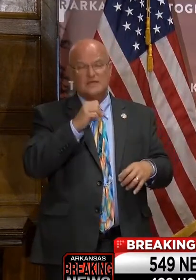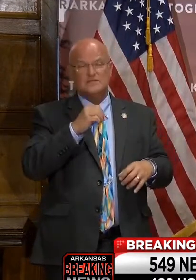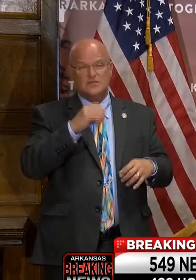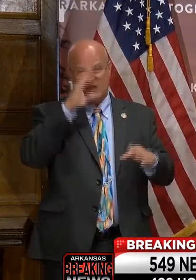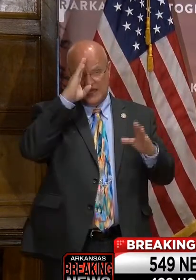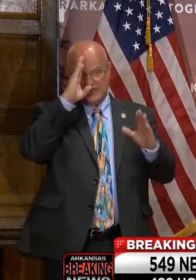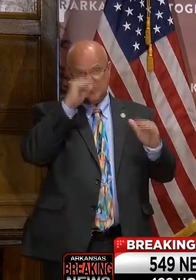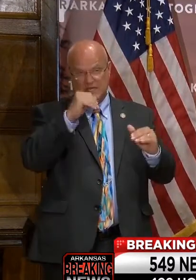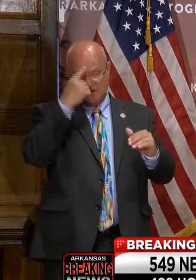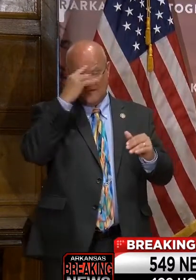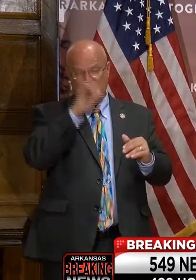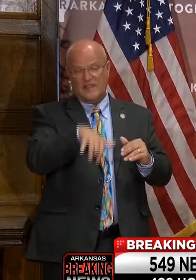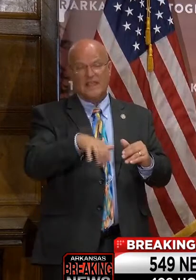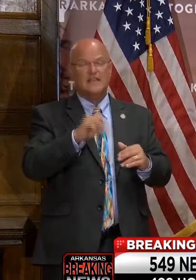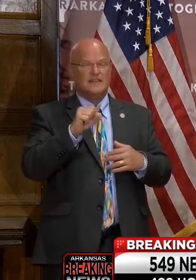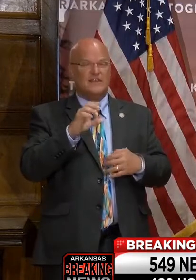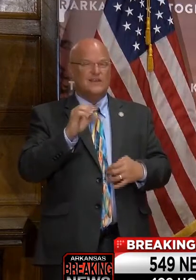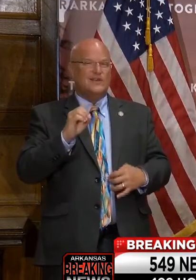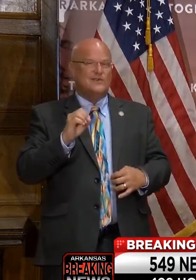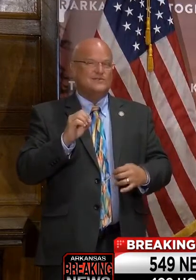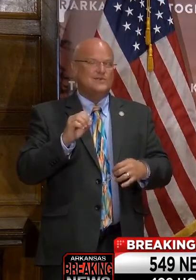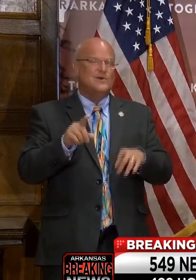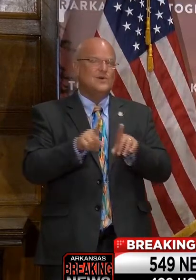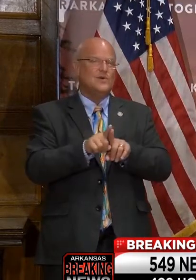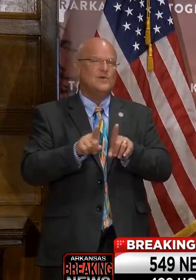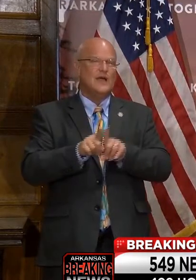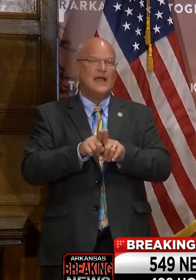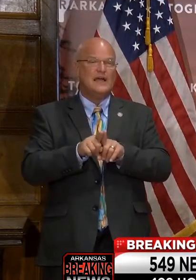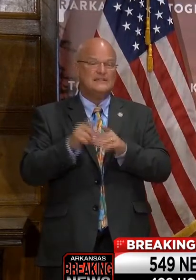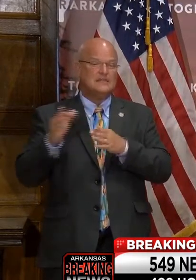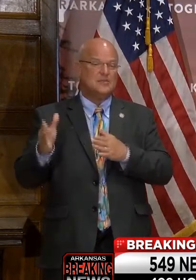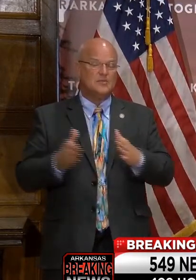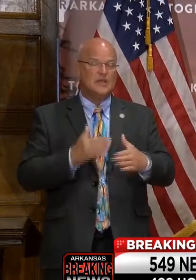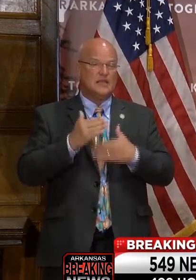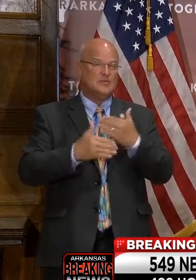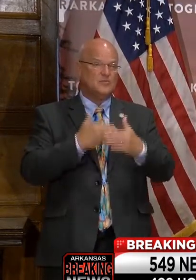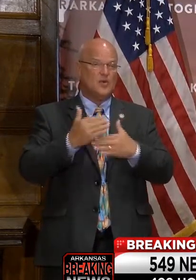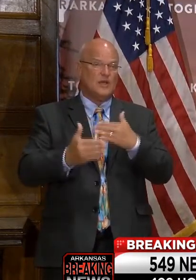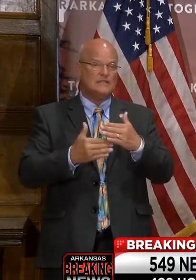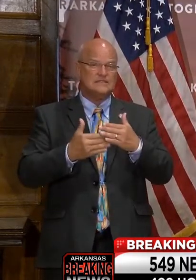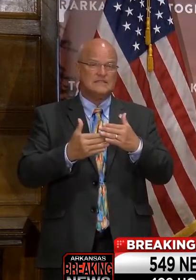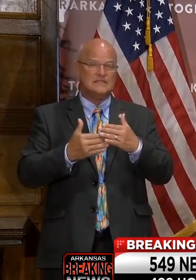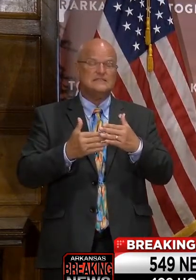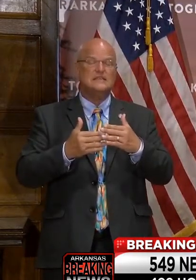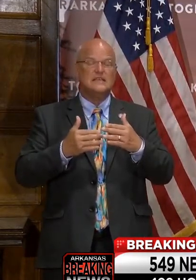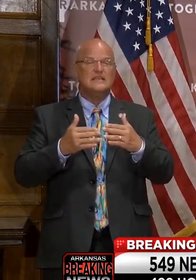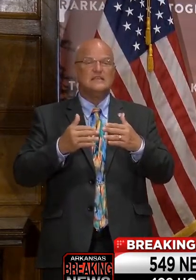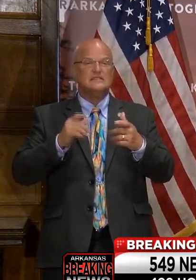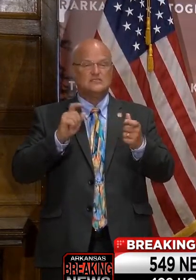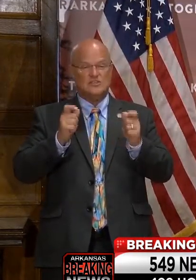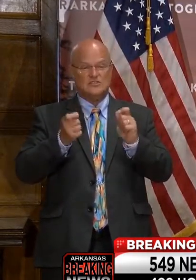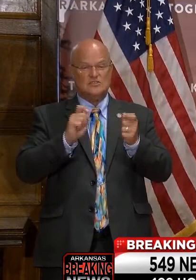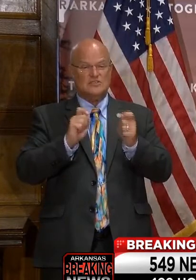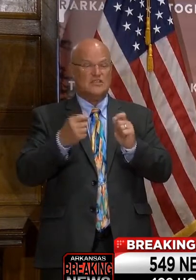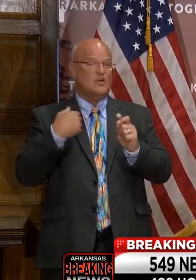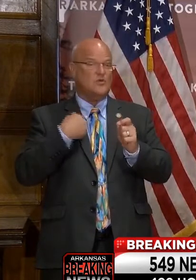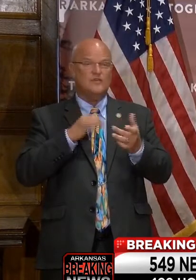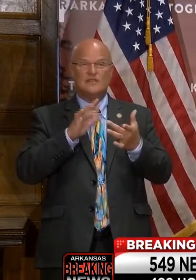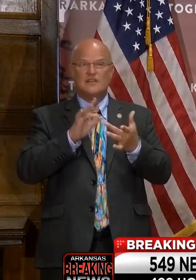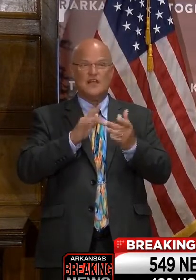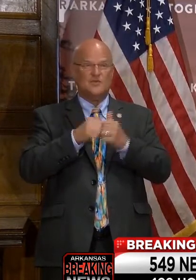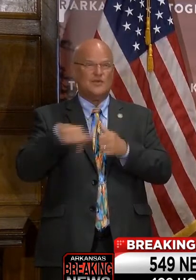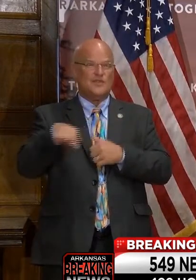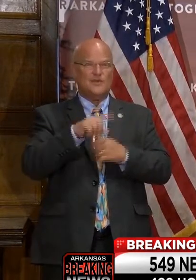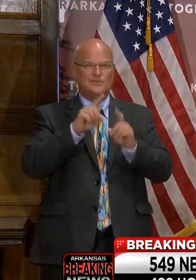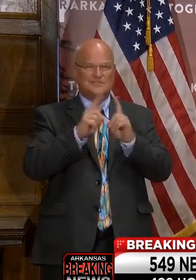rigid expectations for that. So as the planning process has been very fluid, and we've been very much in contact with